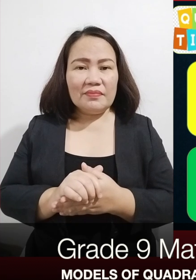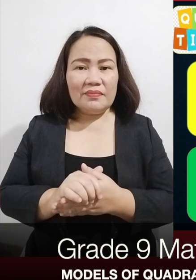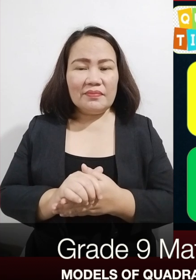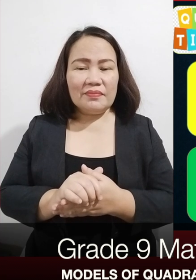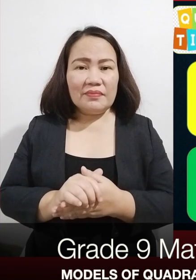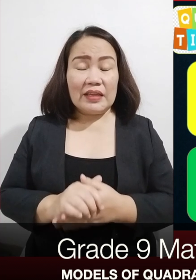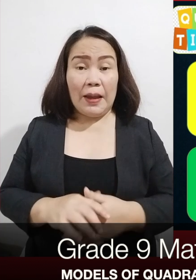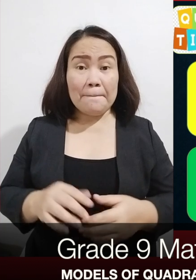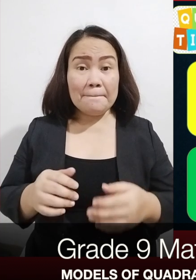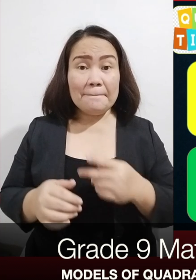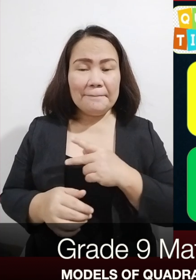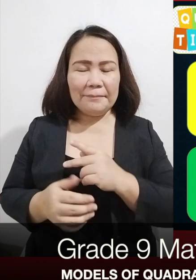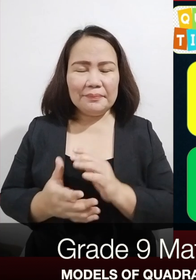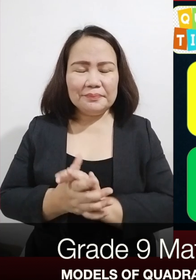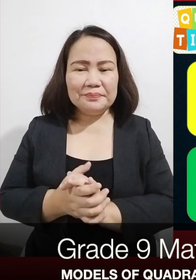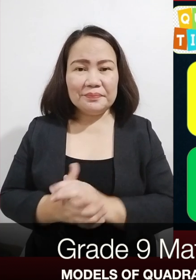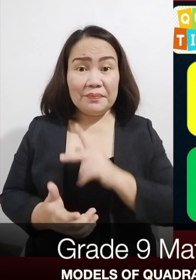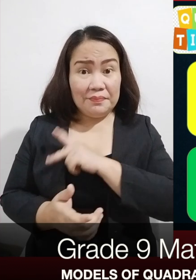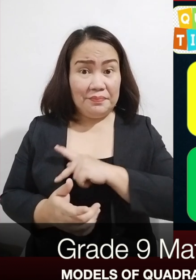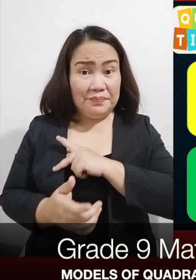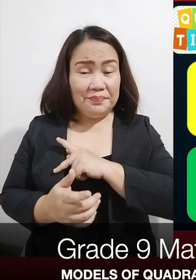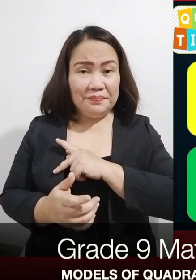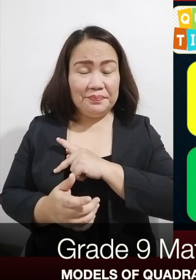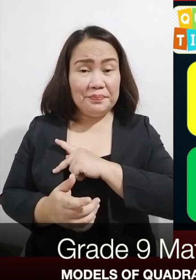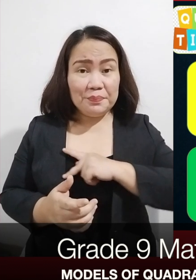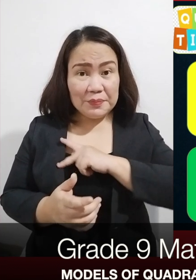please comment down your